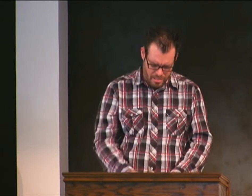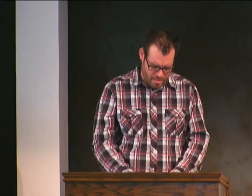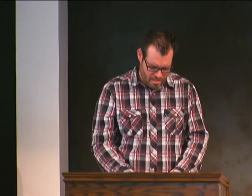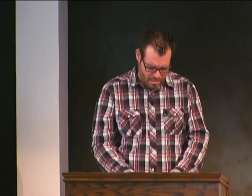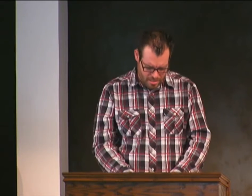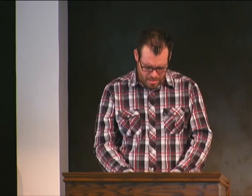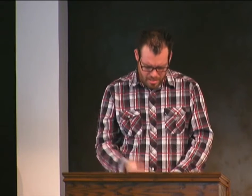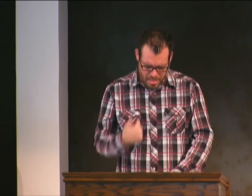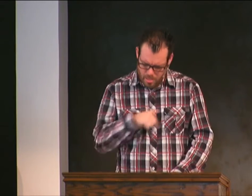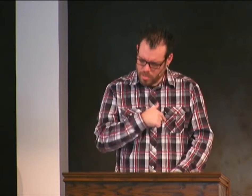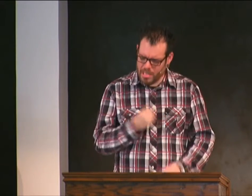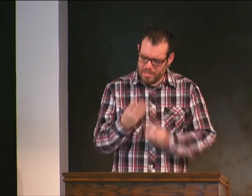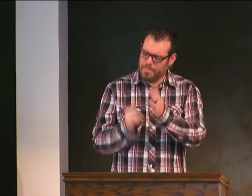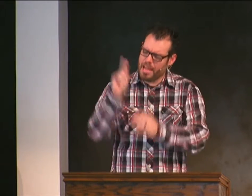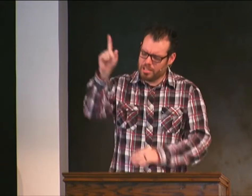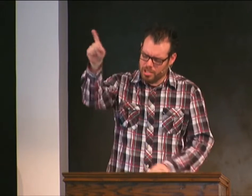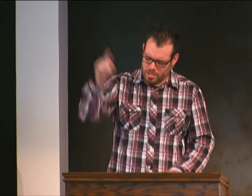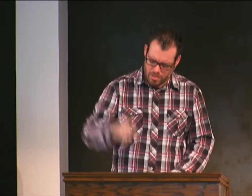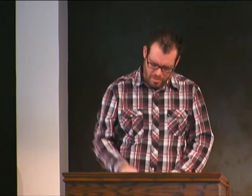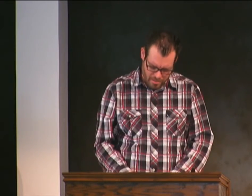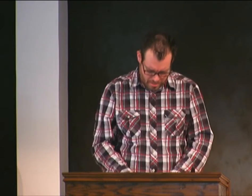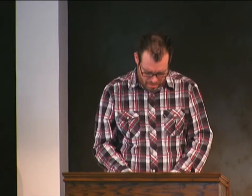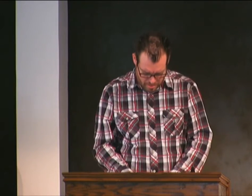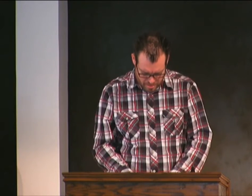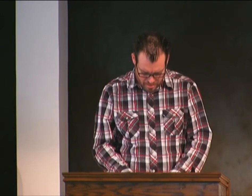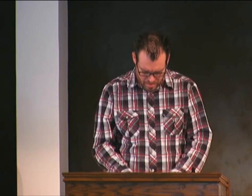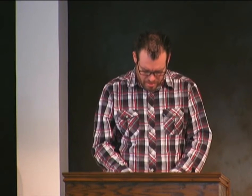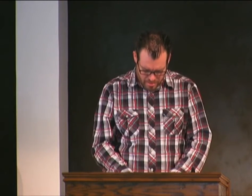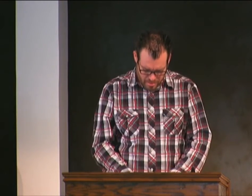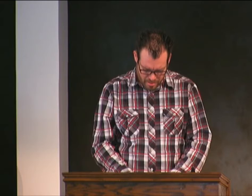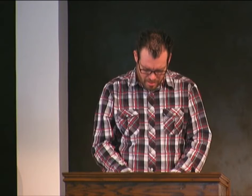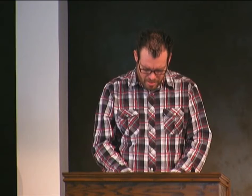us as we give back to you.